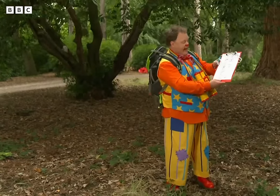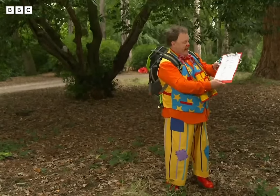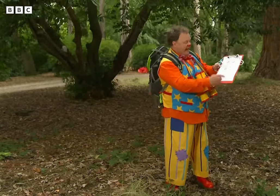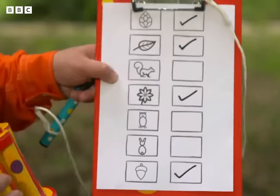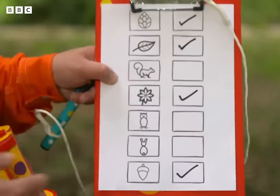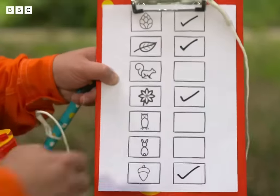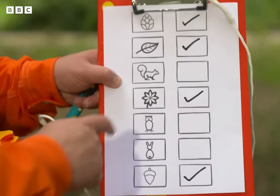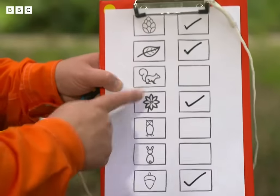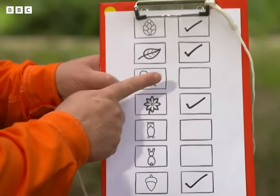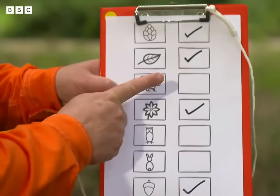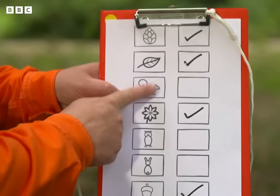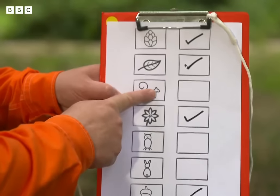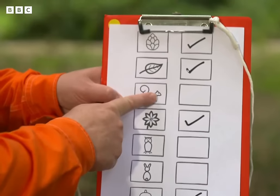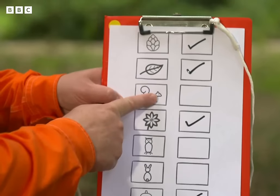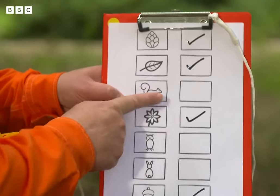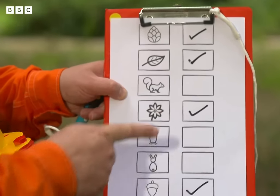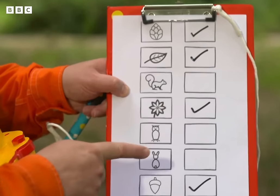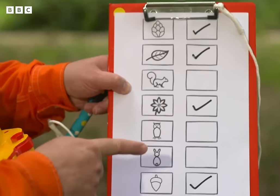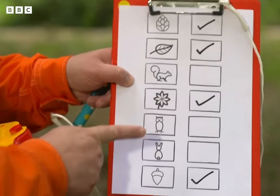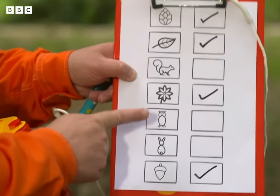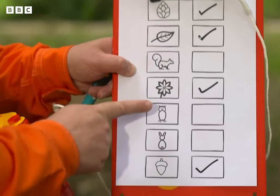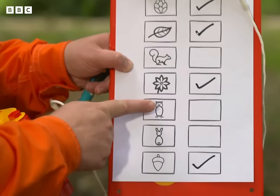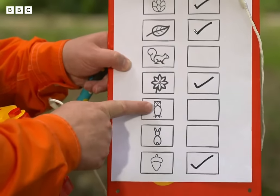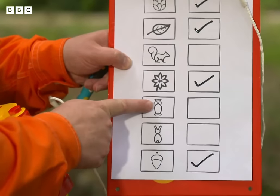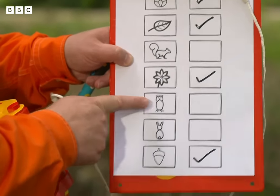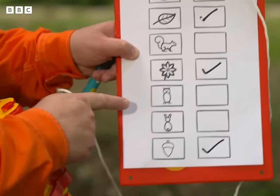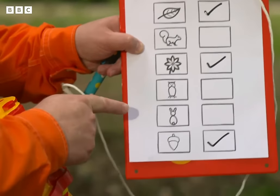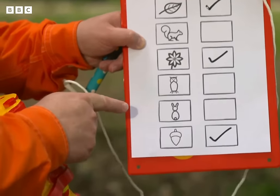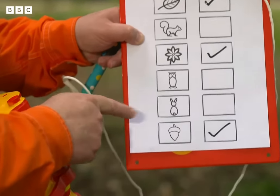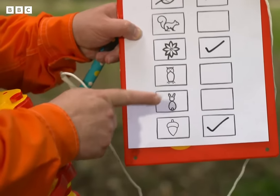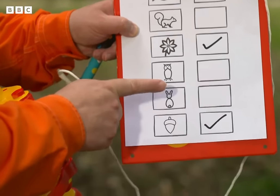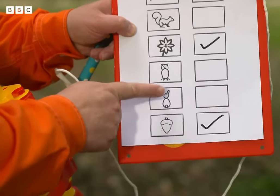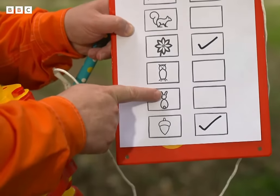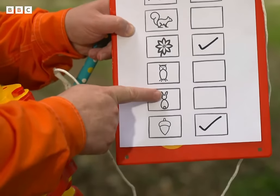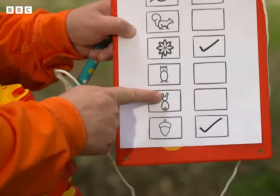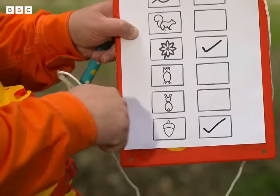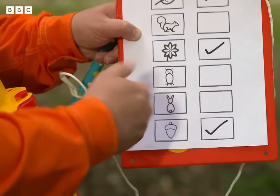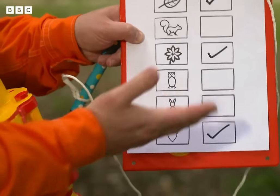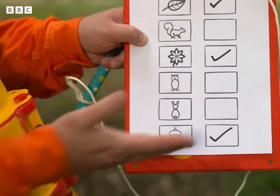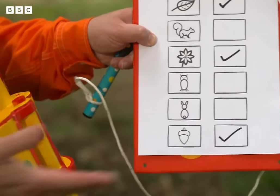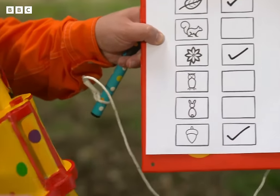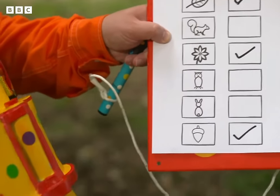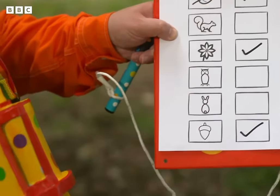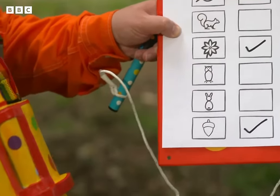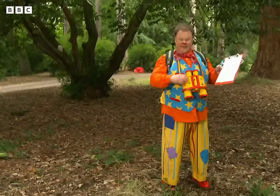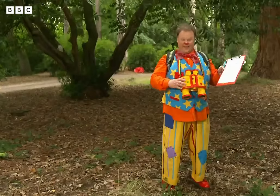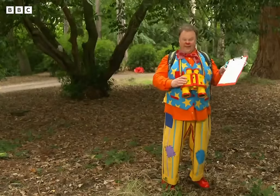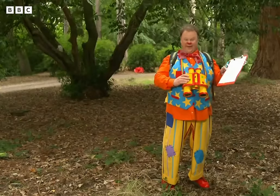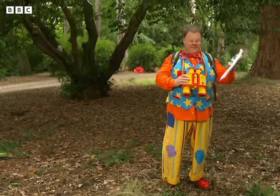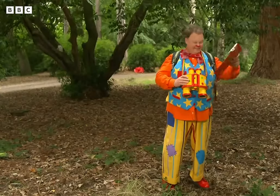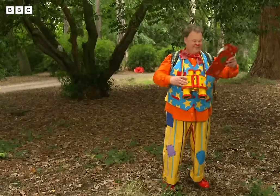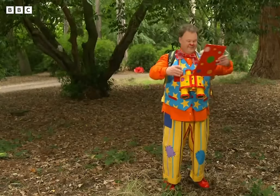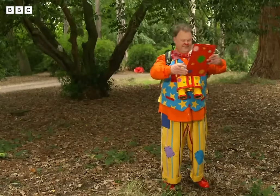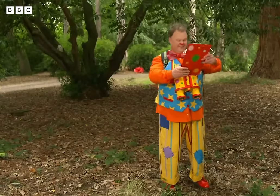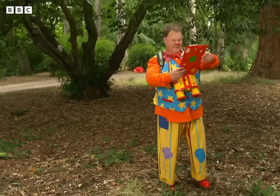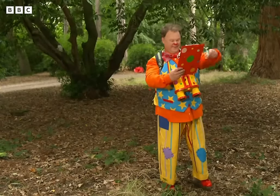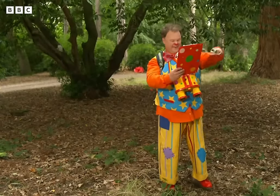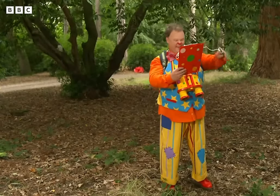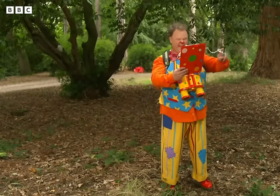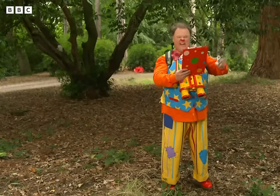a squirrel, an owl, and a rabbit. I know you and